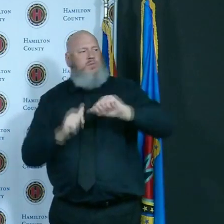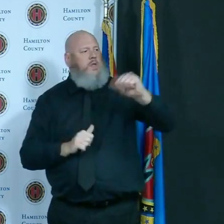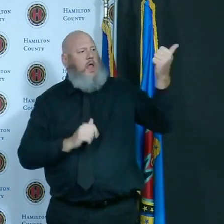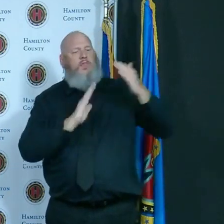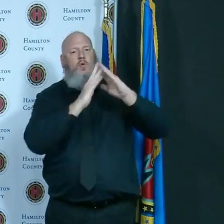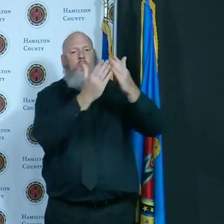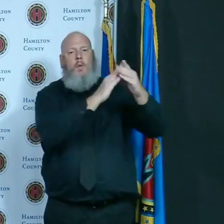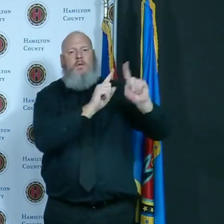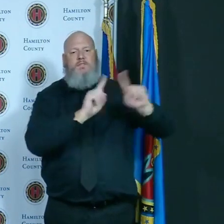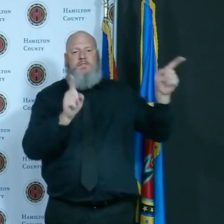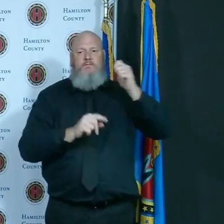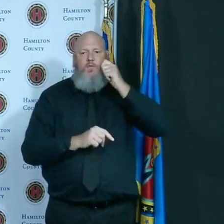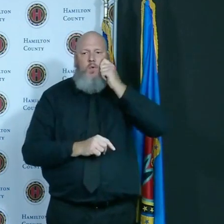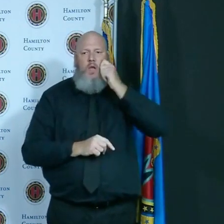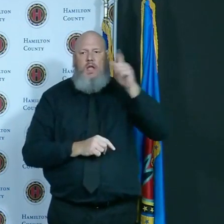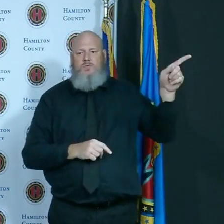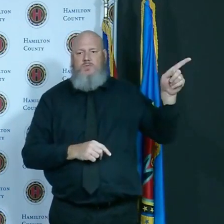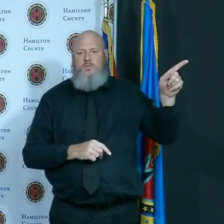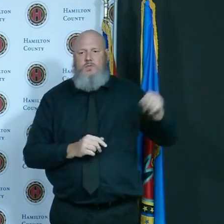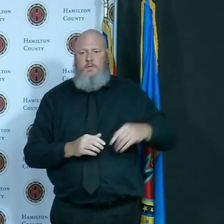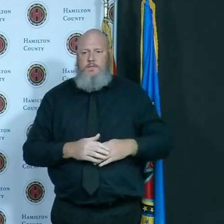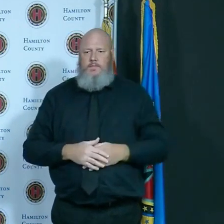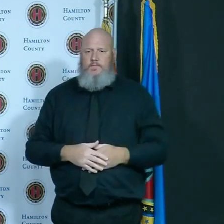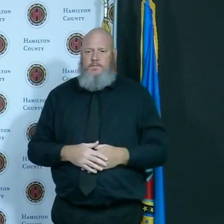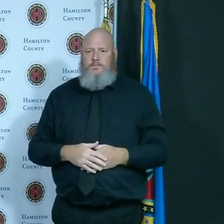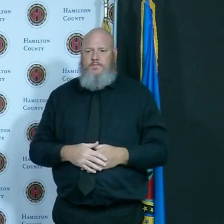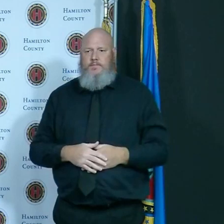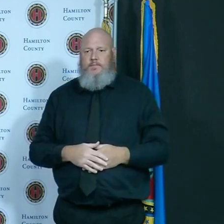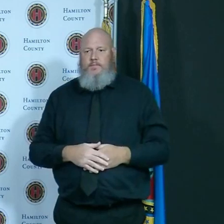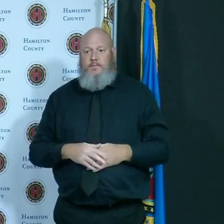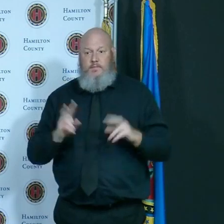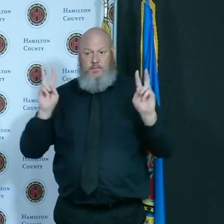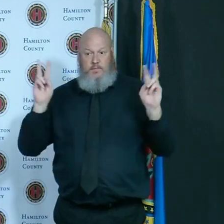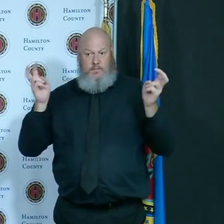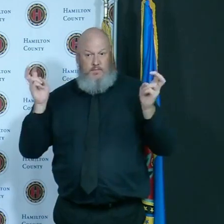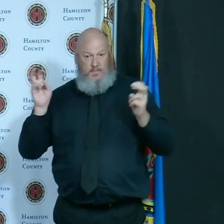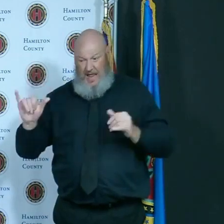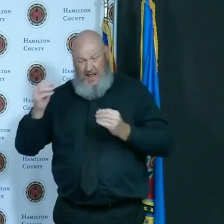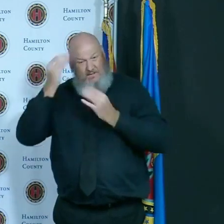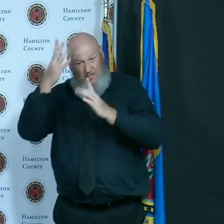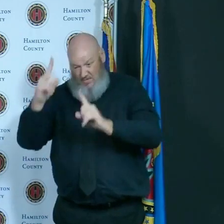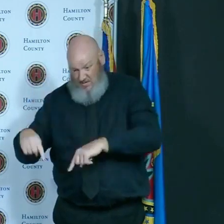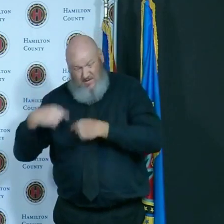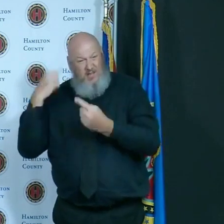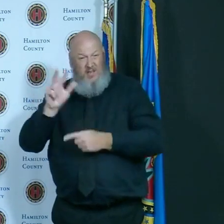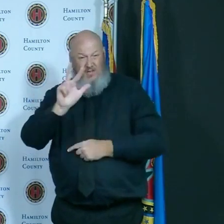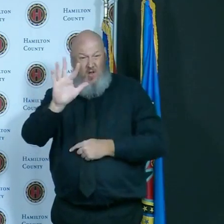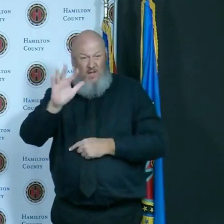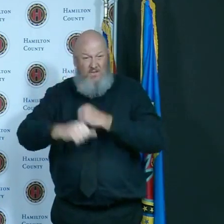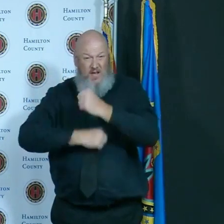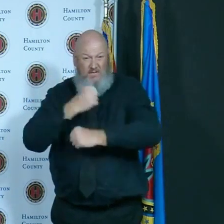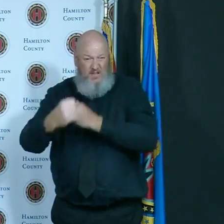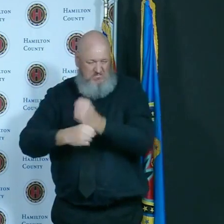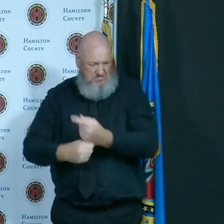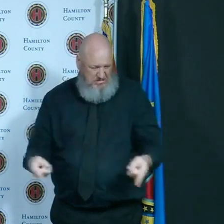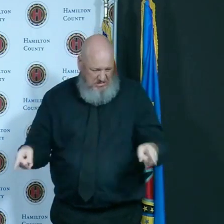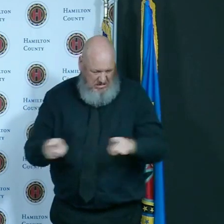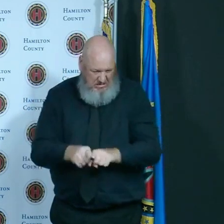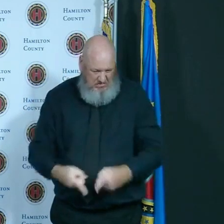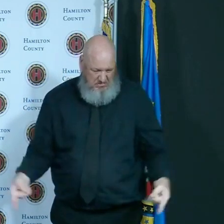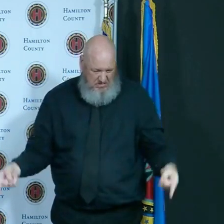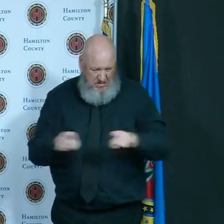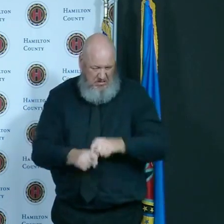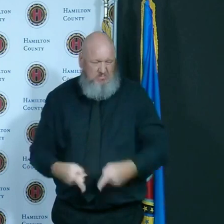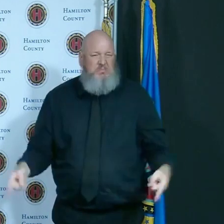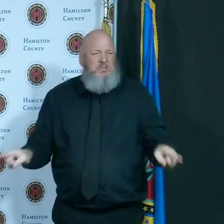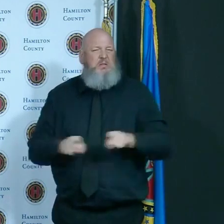In 2016, the federal government authorized a study of the Heckler Report. That report showed us that there has been no change